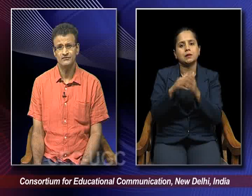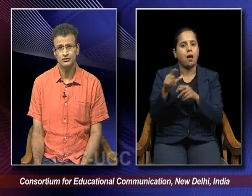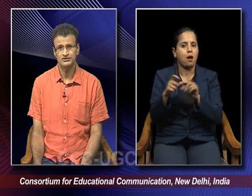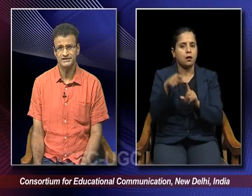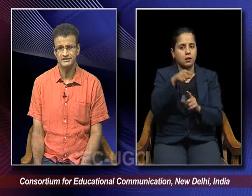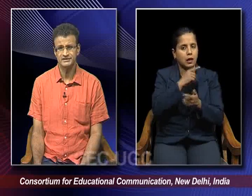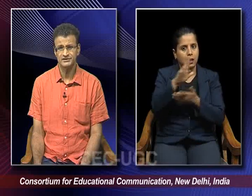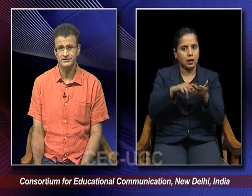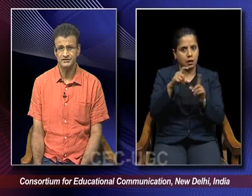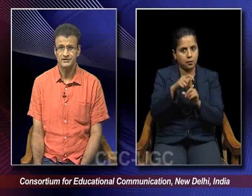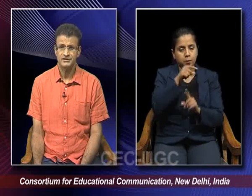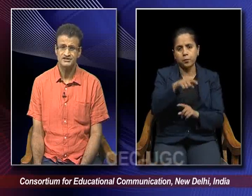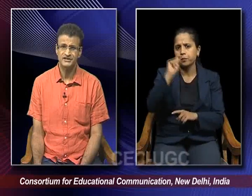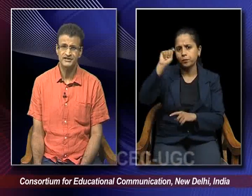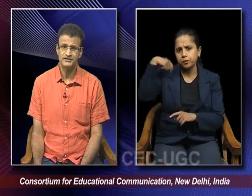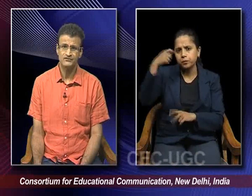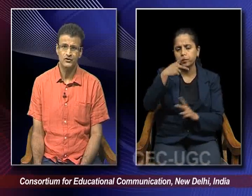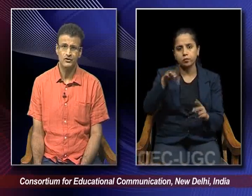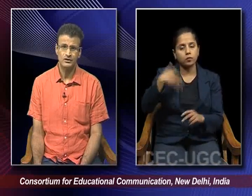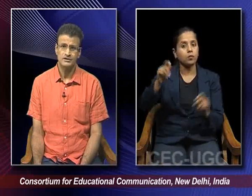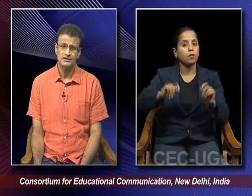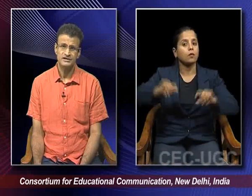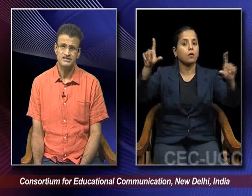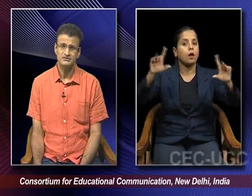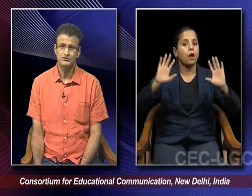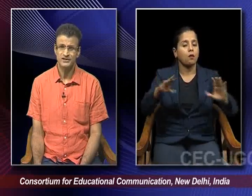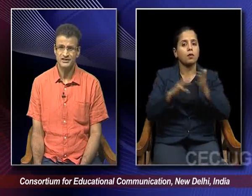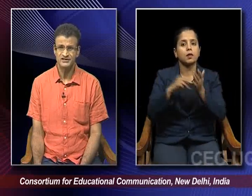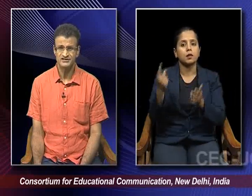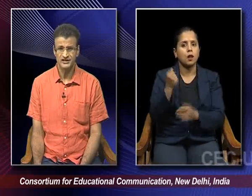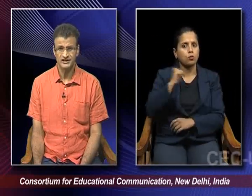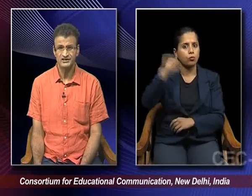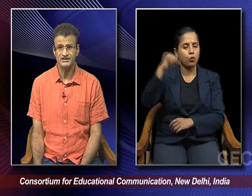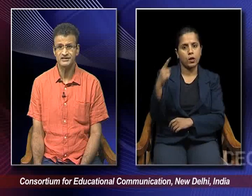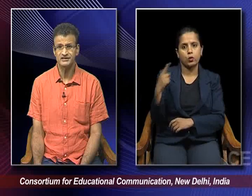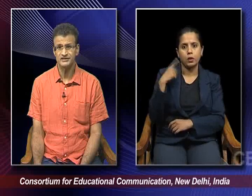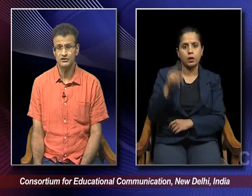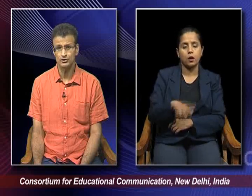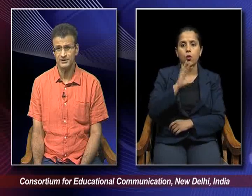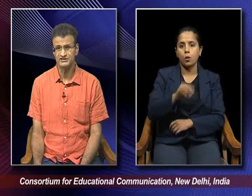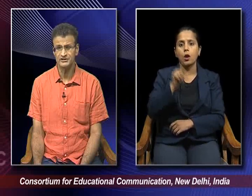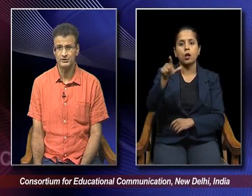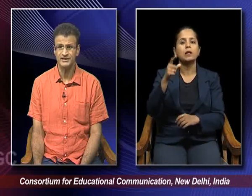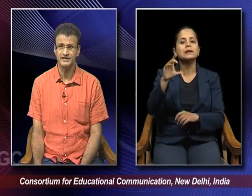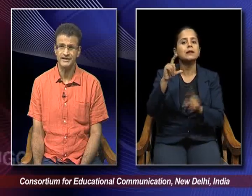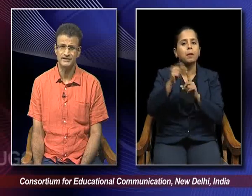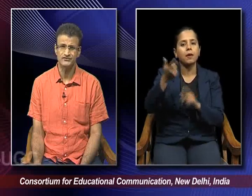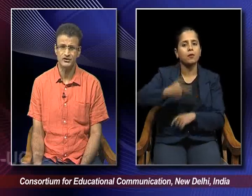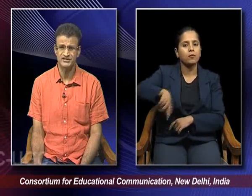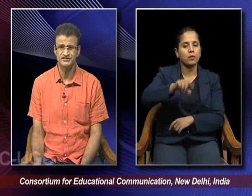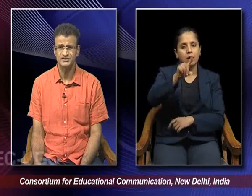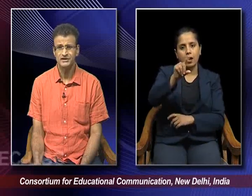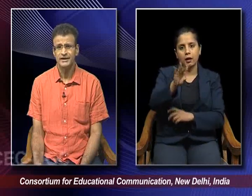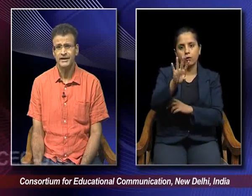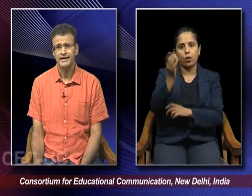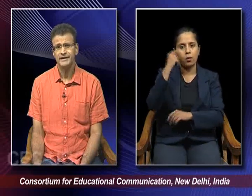film was later screened for the national movement leaders in the Regal Theatre in Connaught Place in New Delhi in